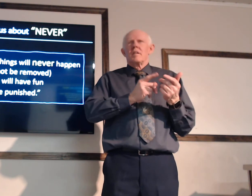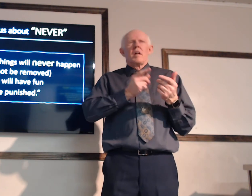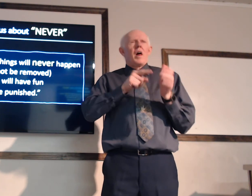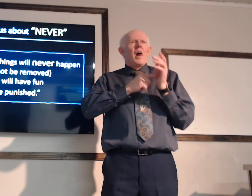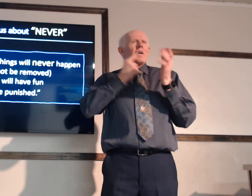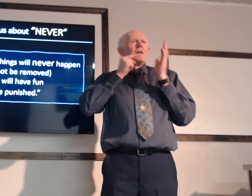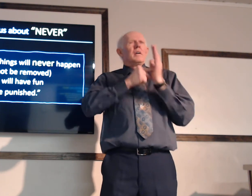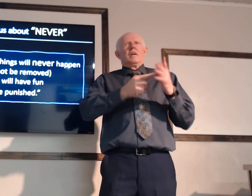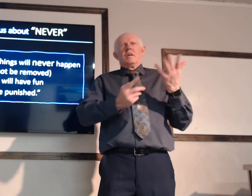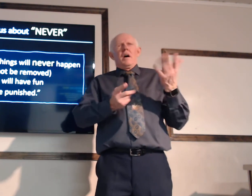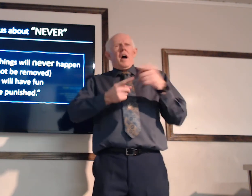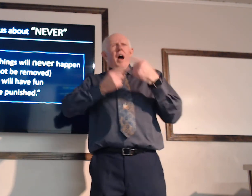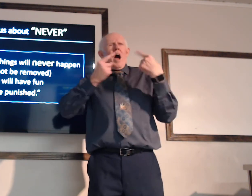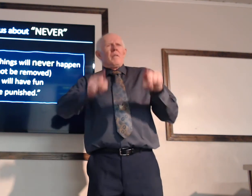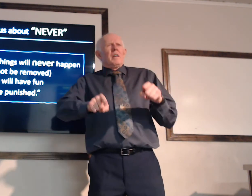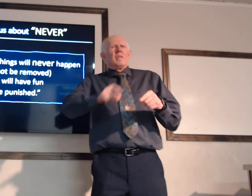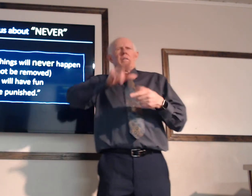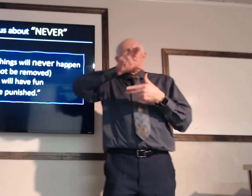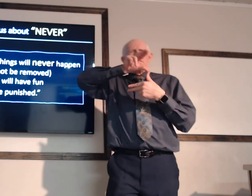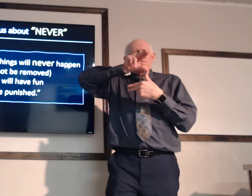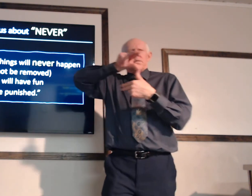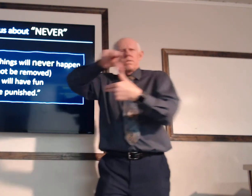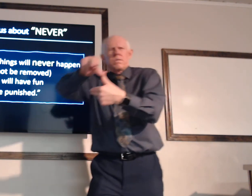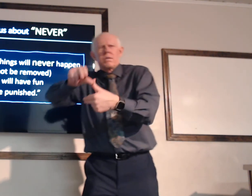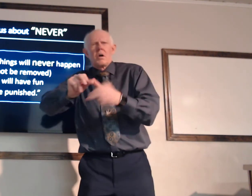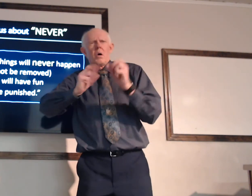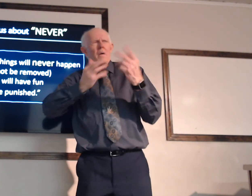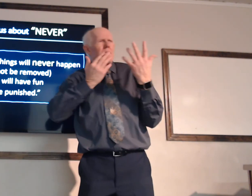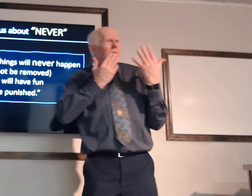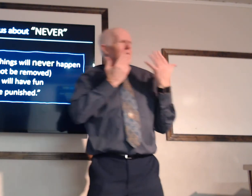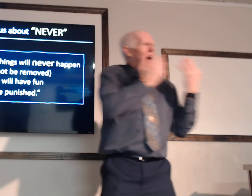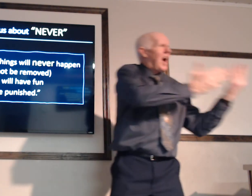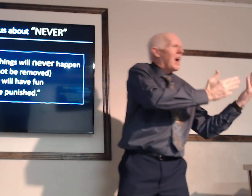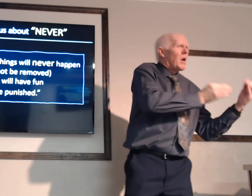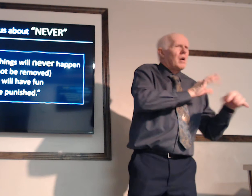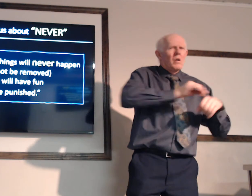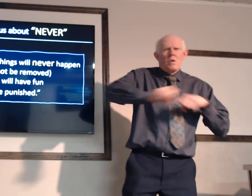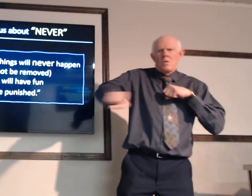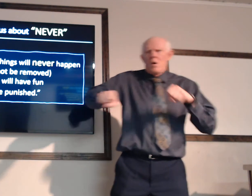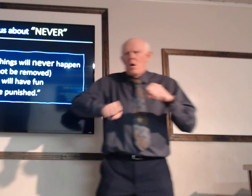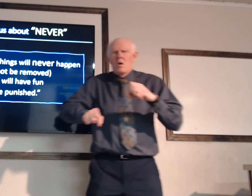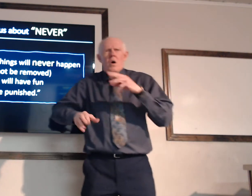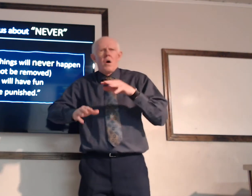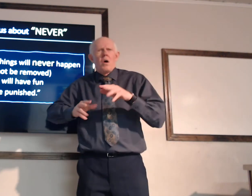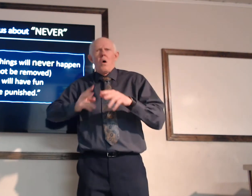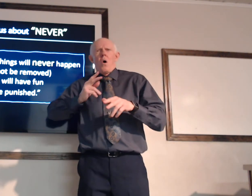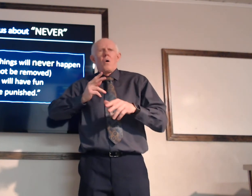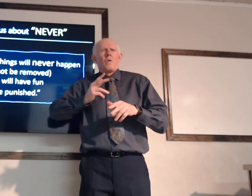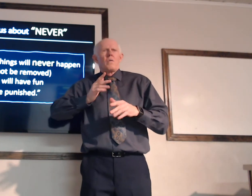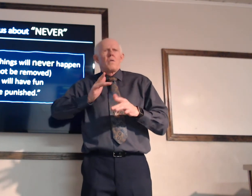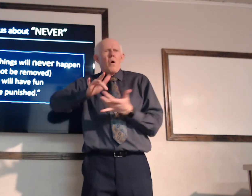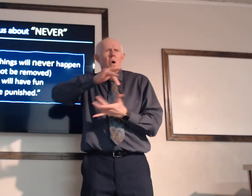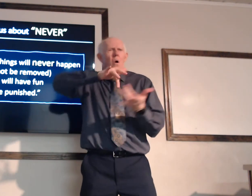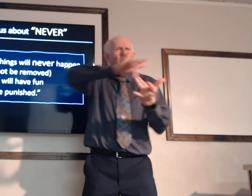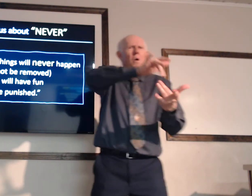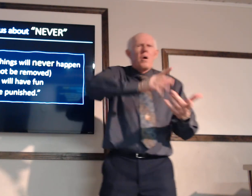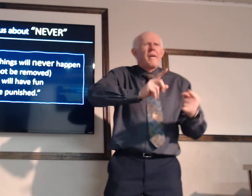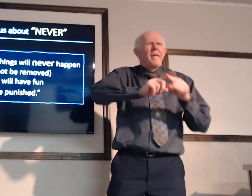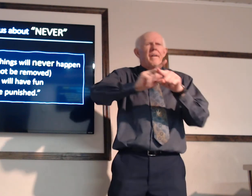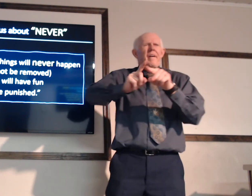Some people, for example, it happens, tornadoes and fires and earthquakes.